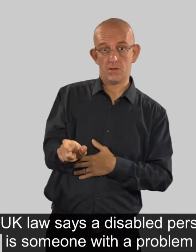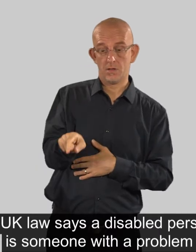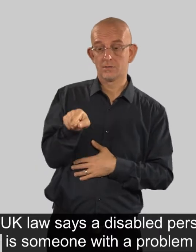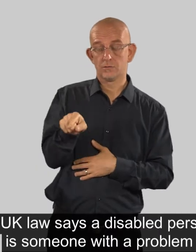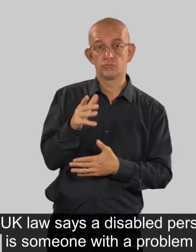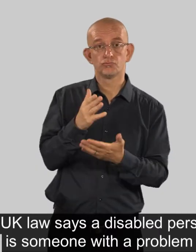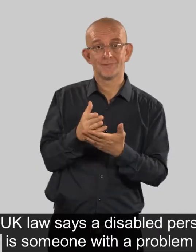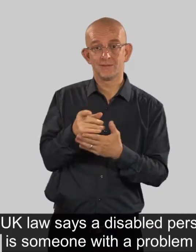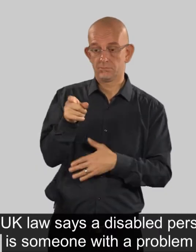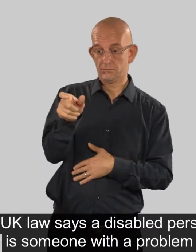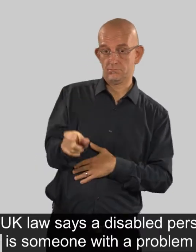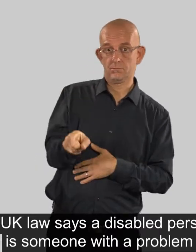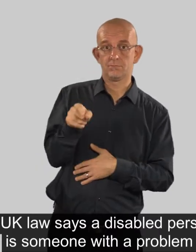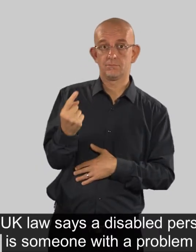body or mind.